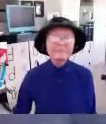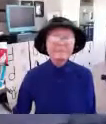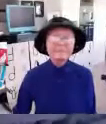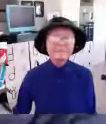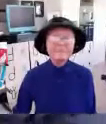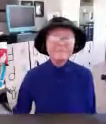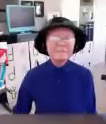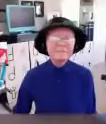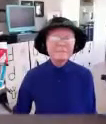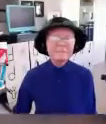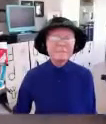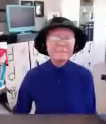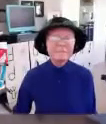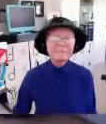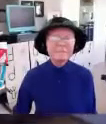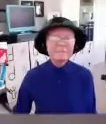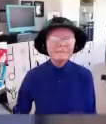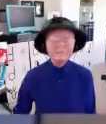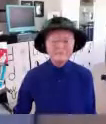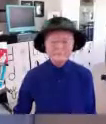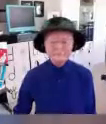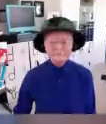Basically, SignTyp is